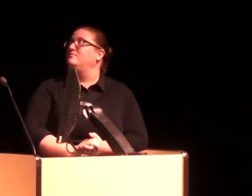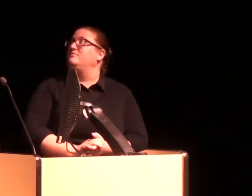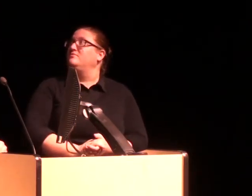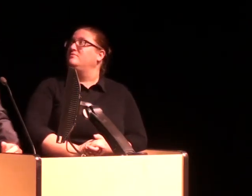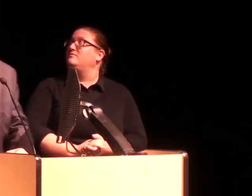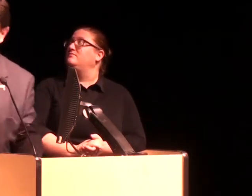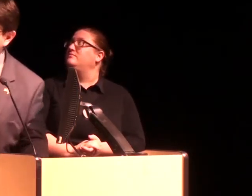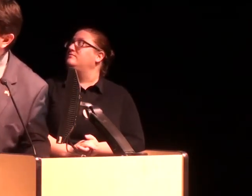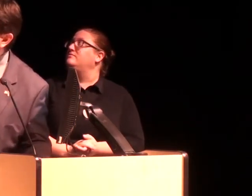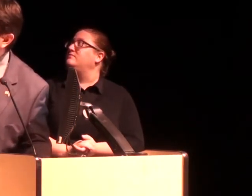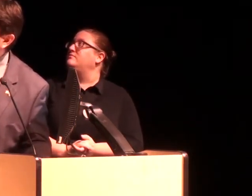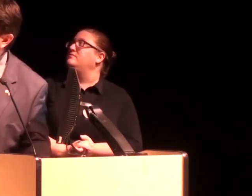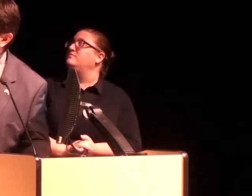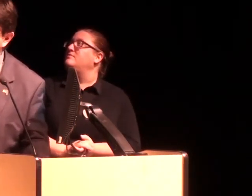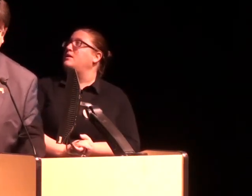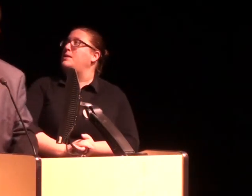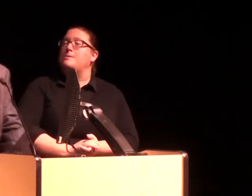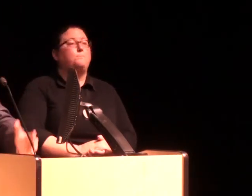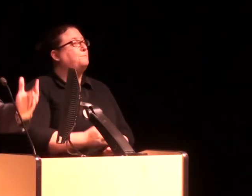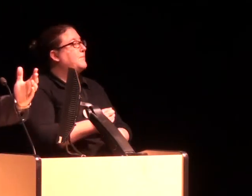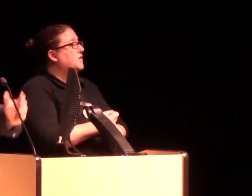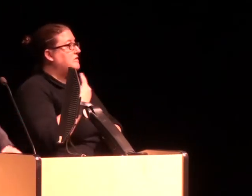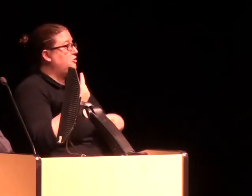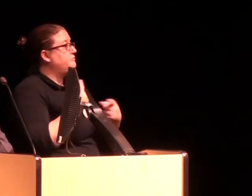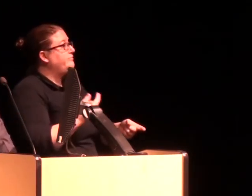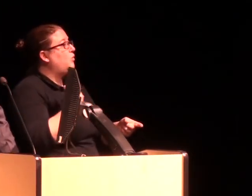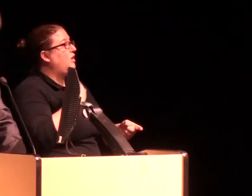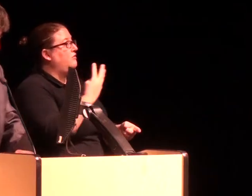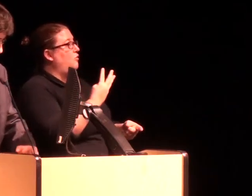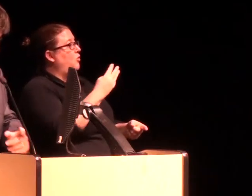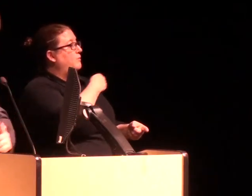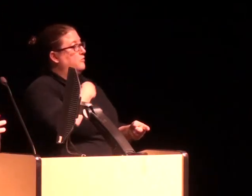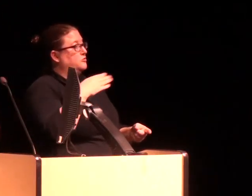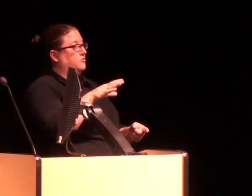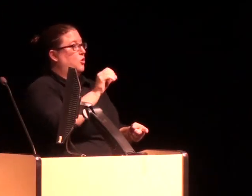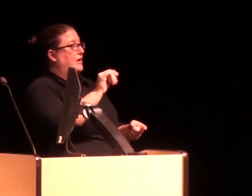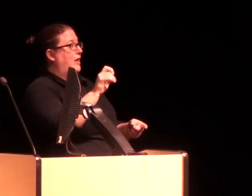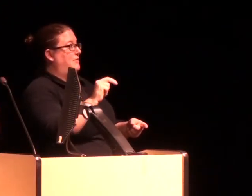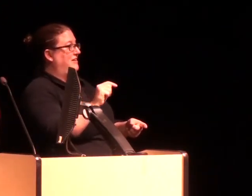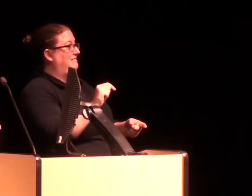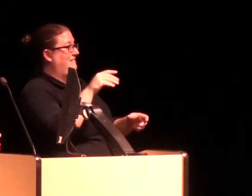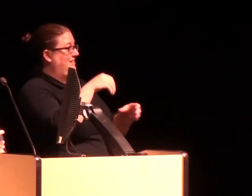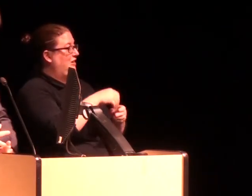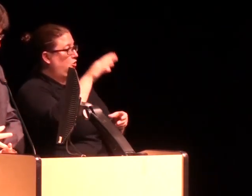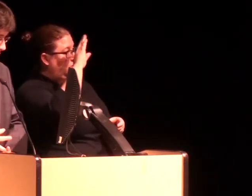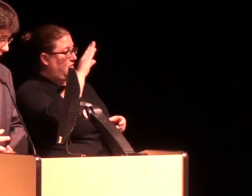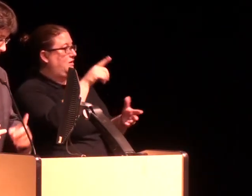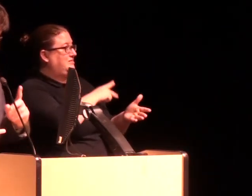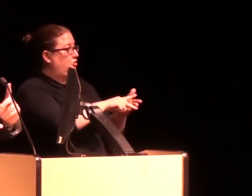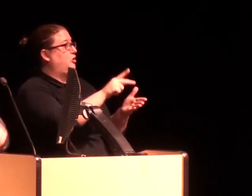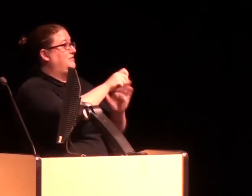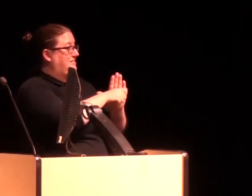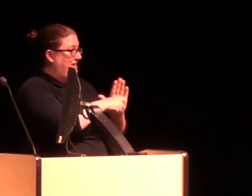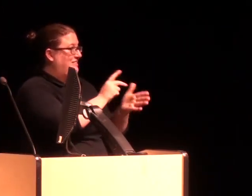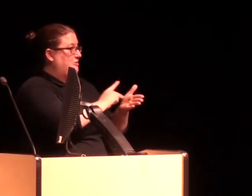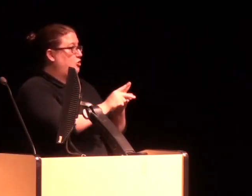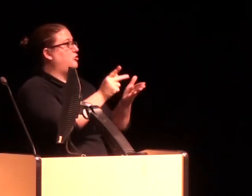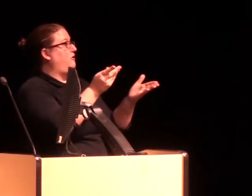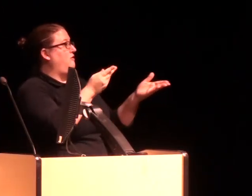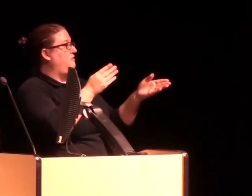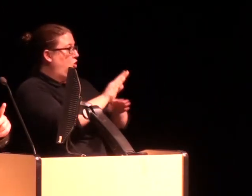year, we had 4 members of your cabinet in Cuba. We have Secretary of State, Secretary of Commerce, Secretary